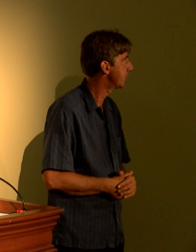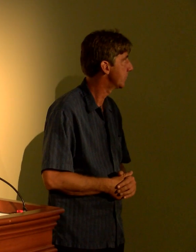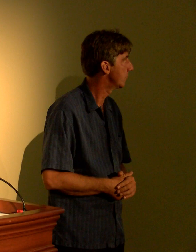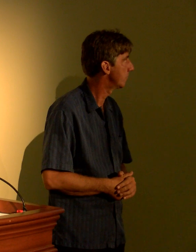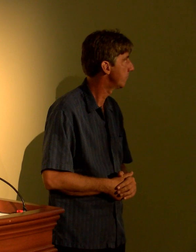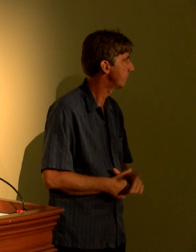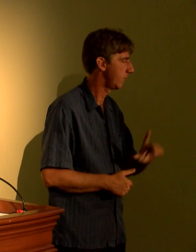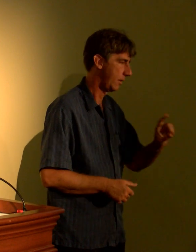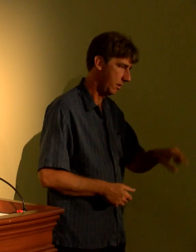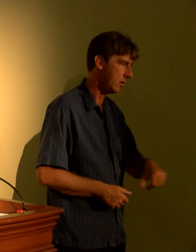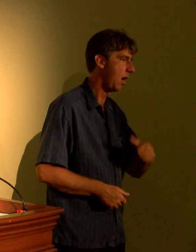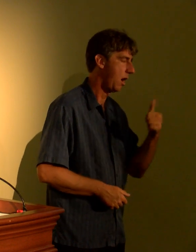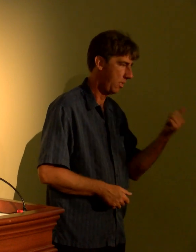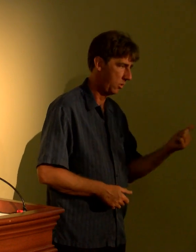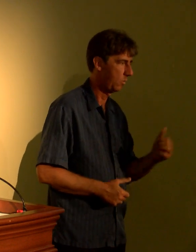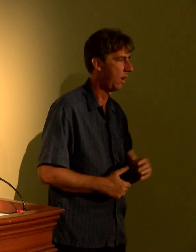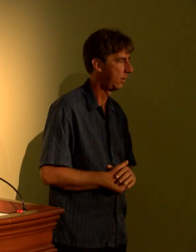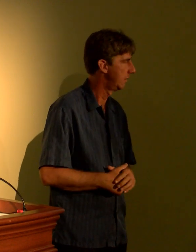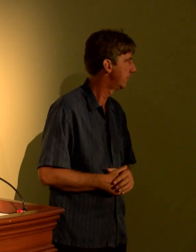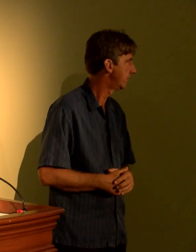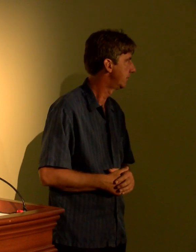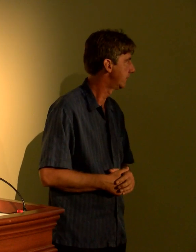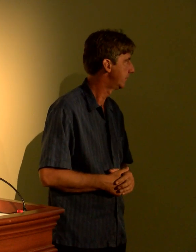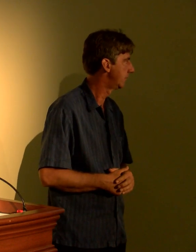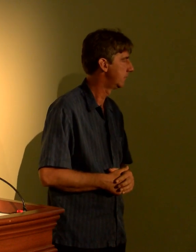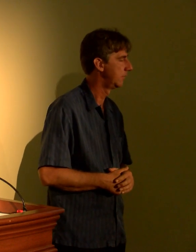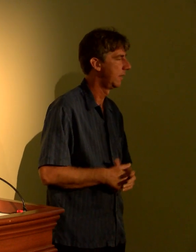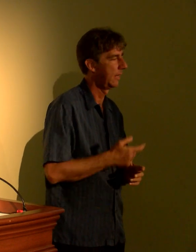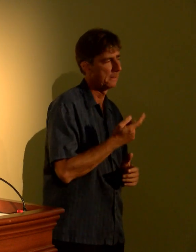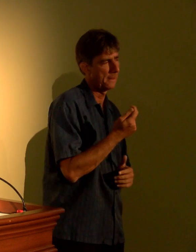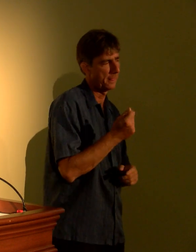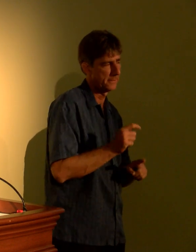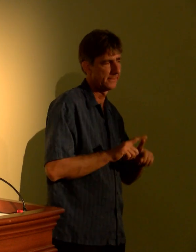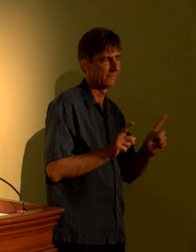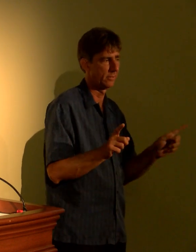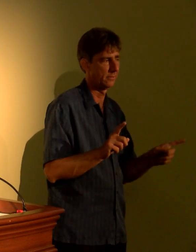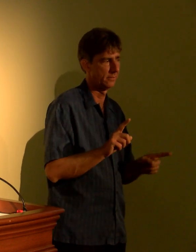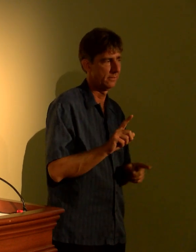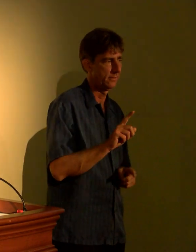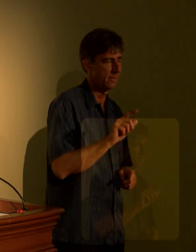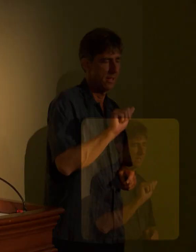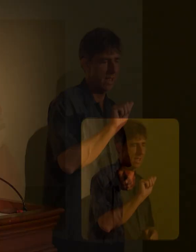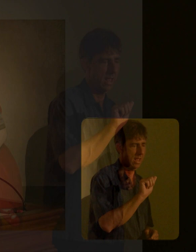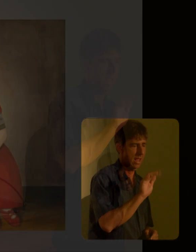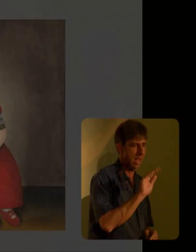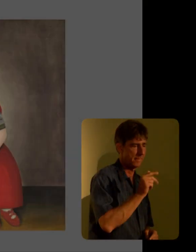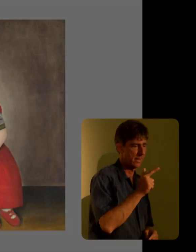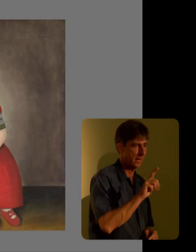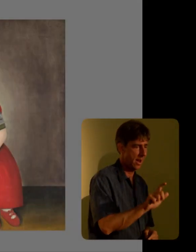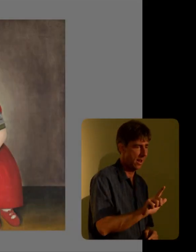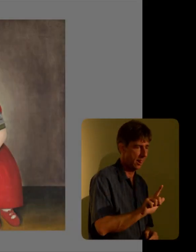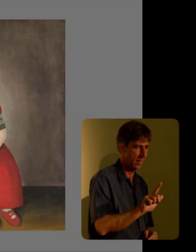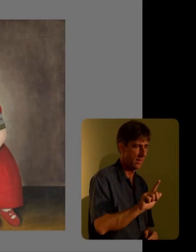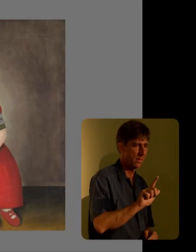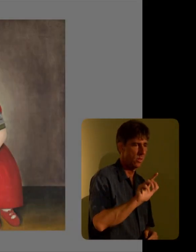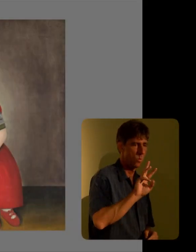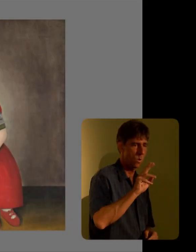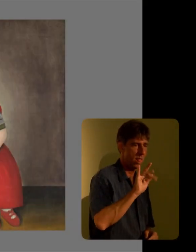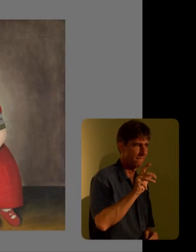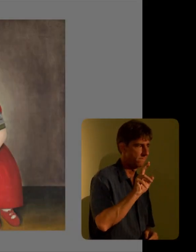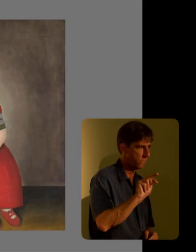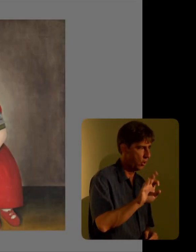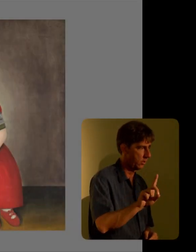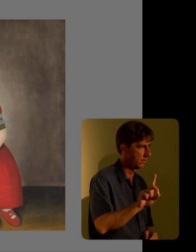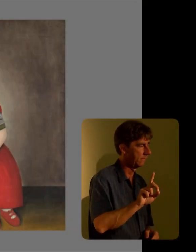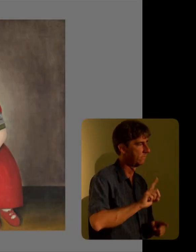Another likeness done at about this time, a little bit different, Elizabeth Abigail Wellingford from Kennebunkport, done in 1808.